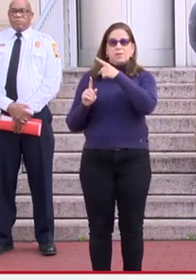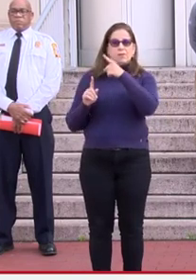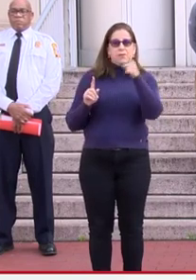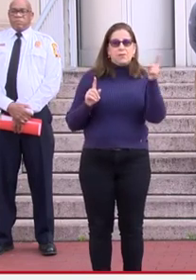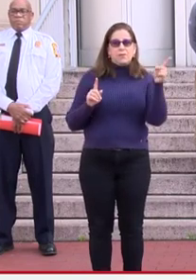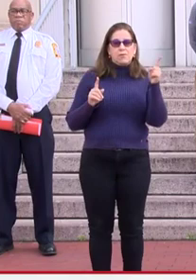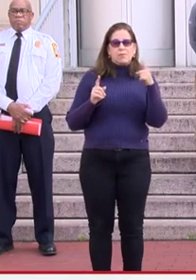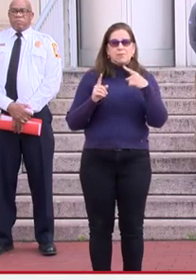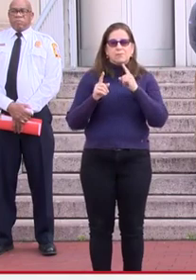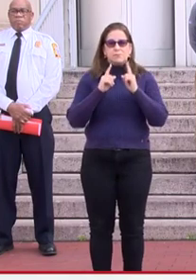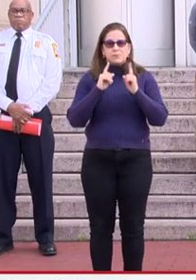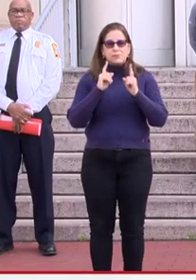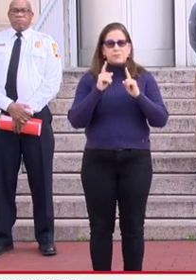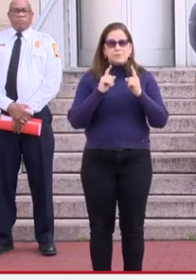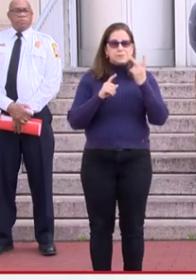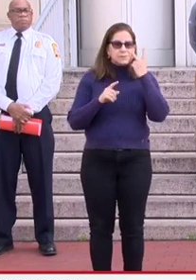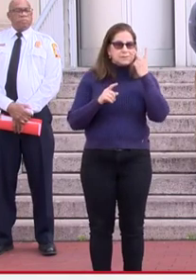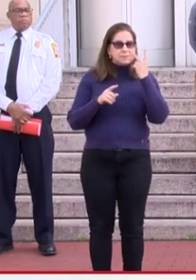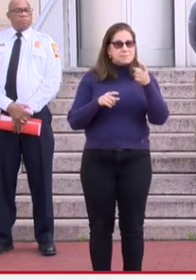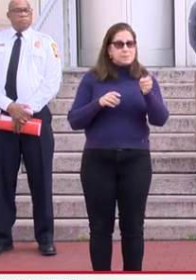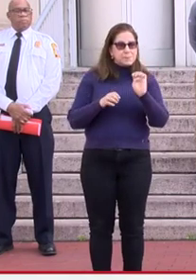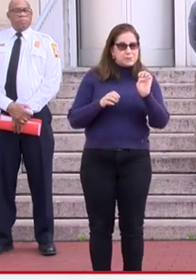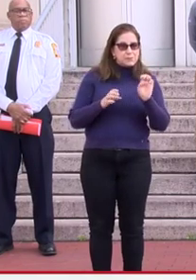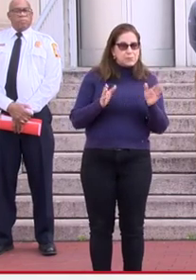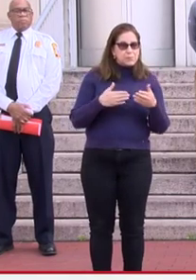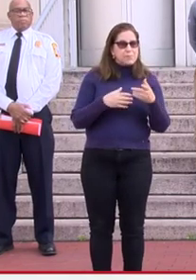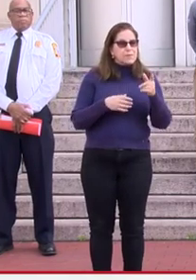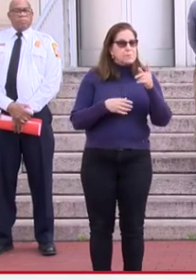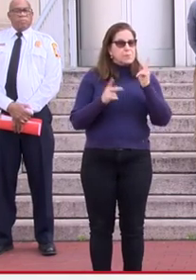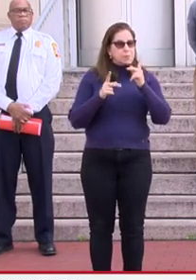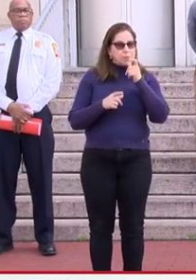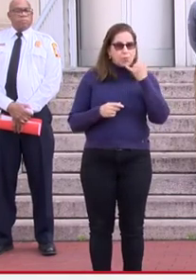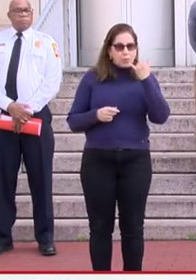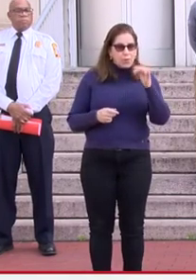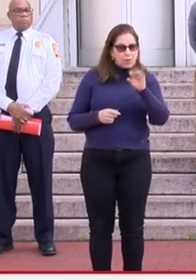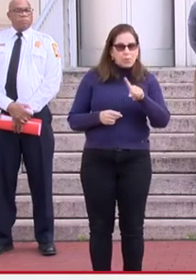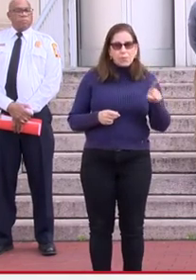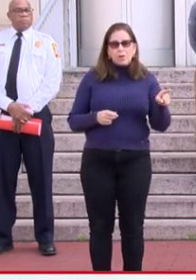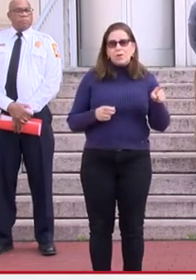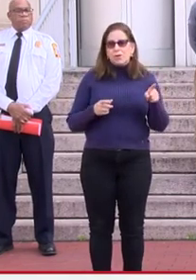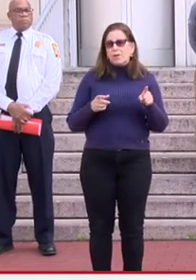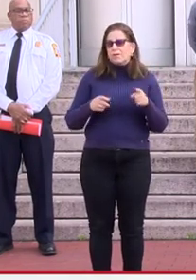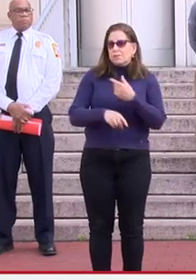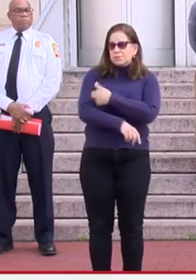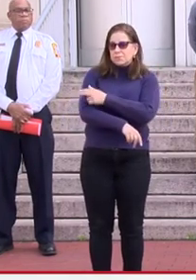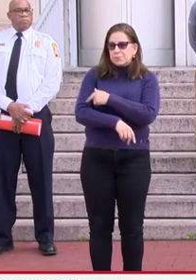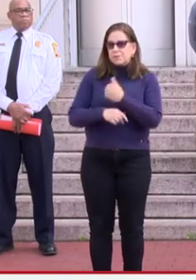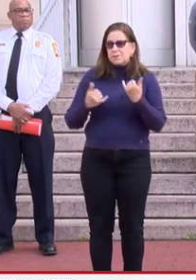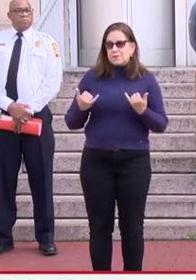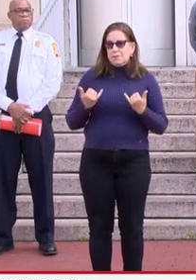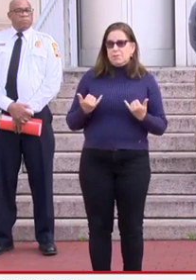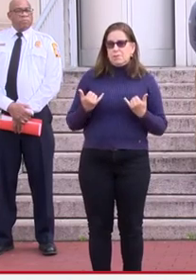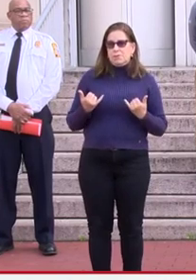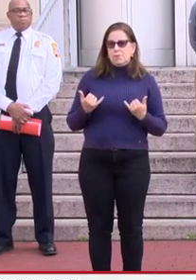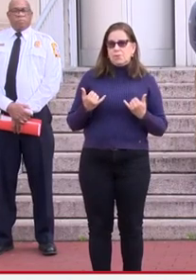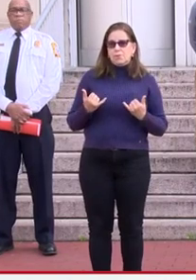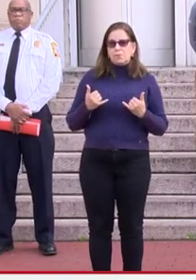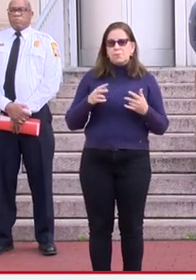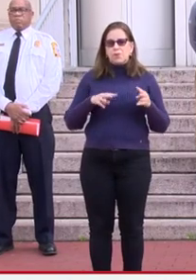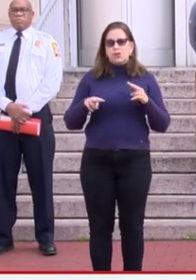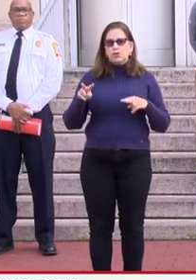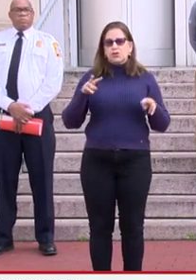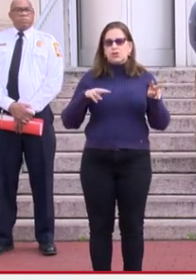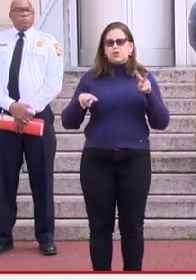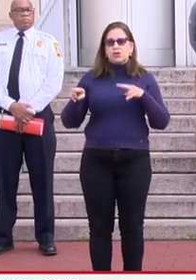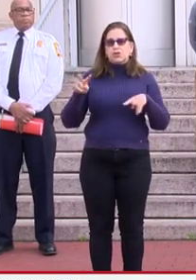emergency department or activating the 911 system, as Chief Dean mentioned, our hospitals are able to look at their surge capacity in a